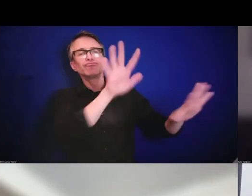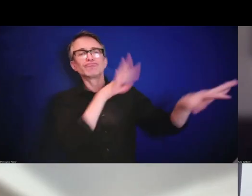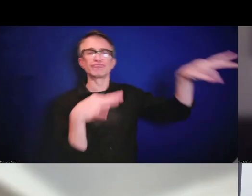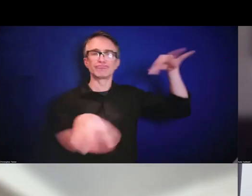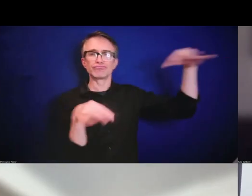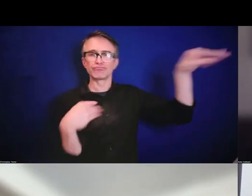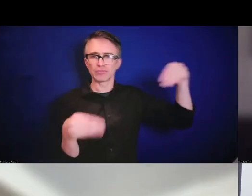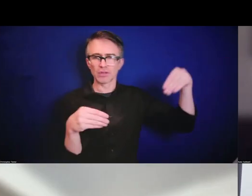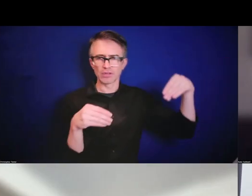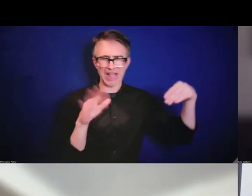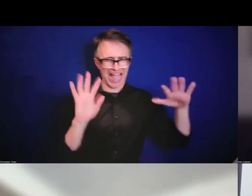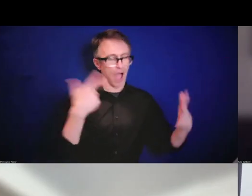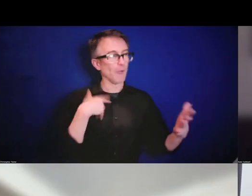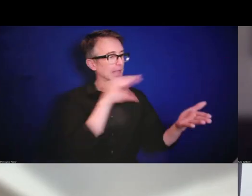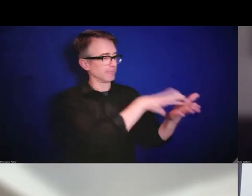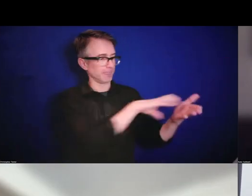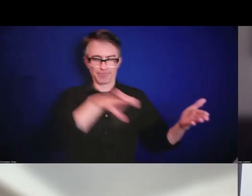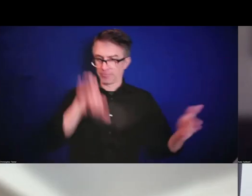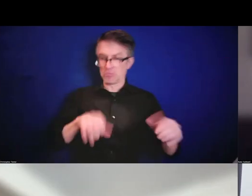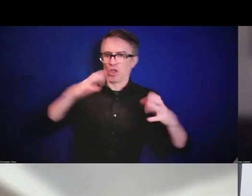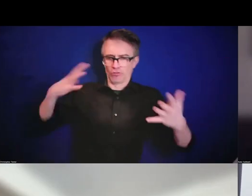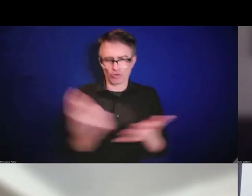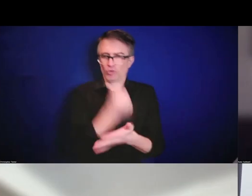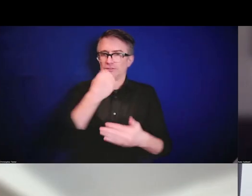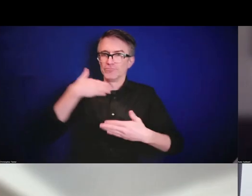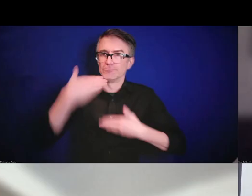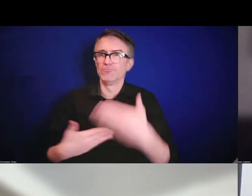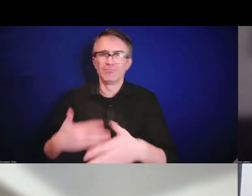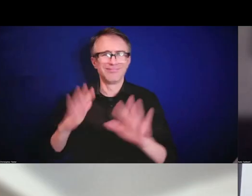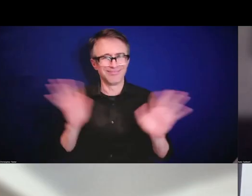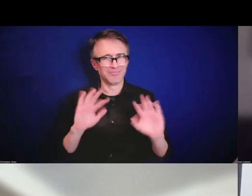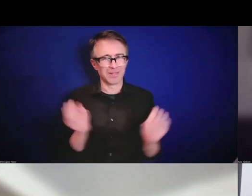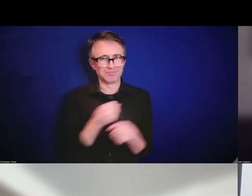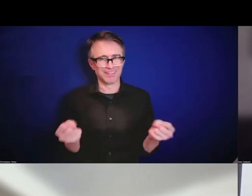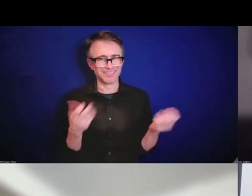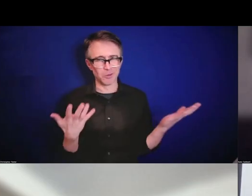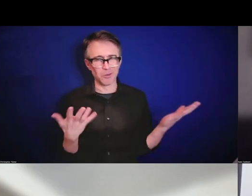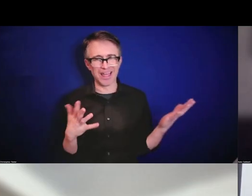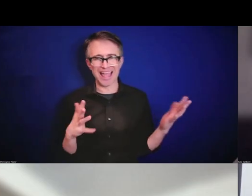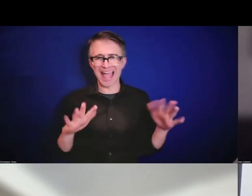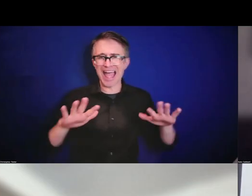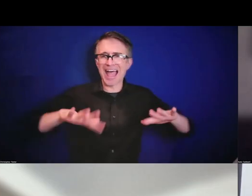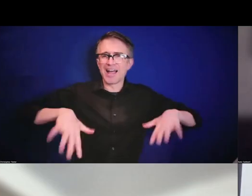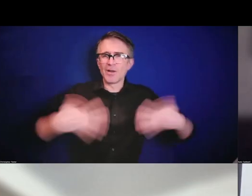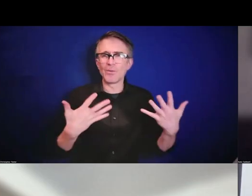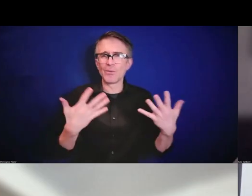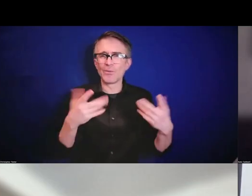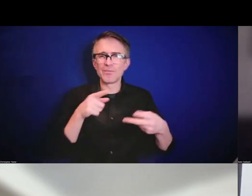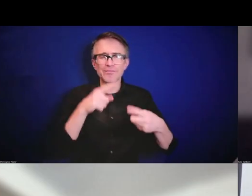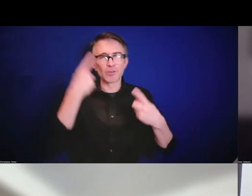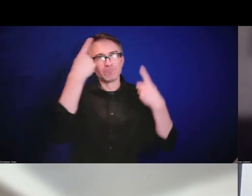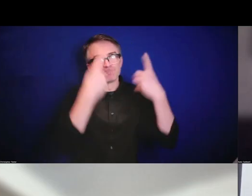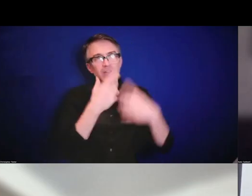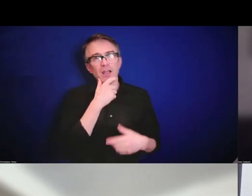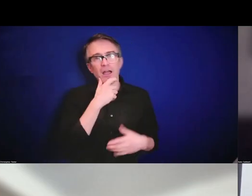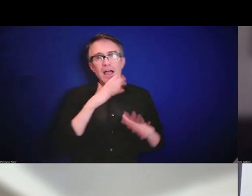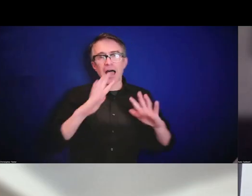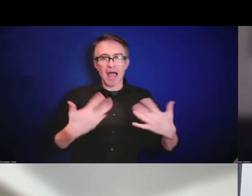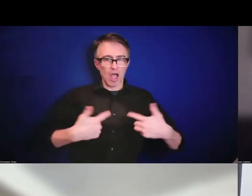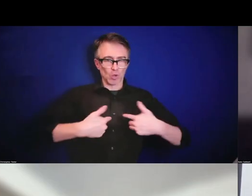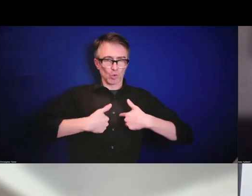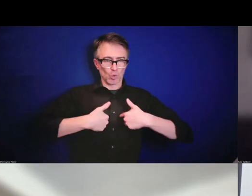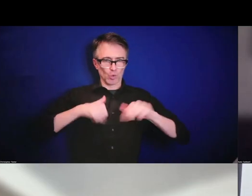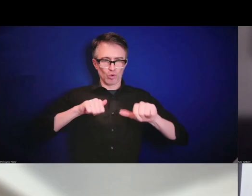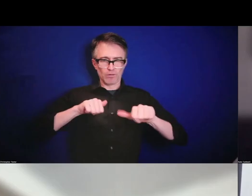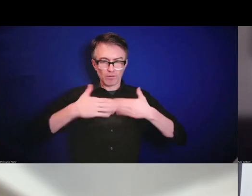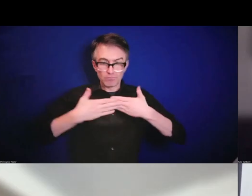pick your brain on how you see this moving forward. How can we really translate this into something that can be used,